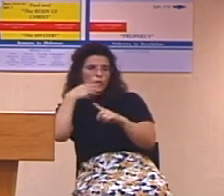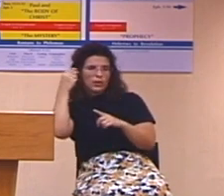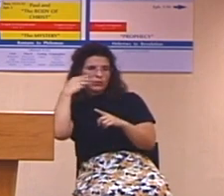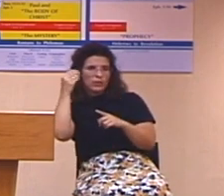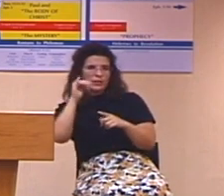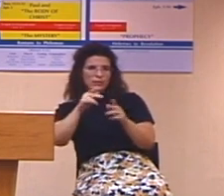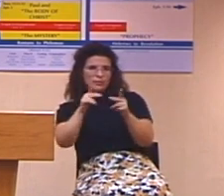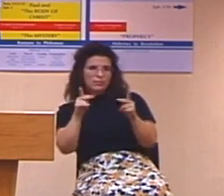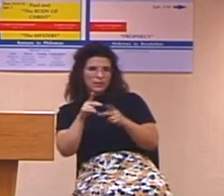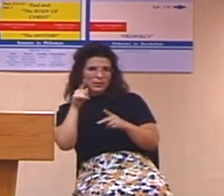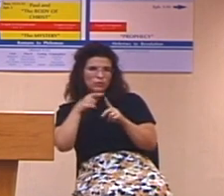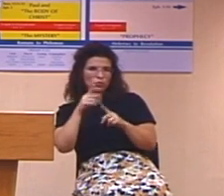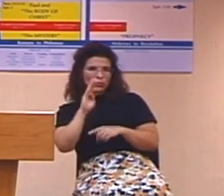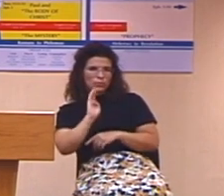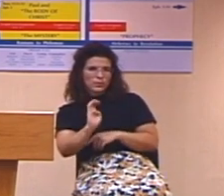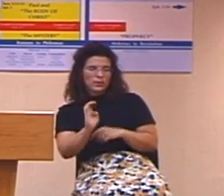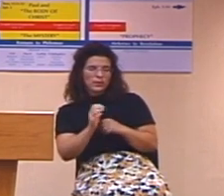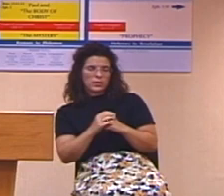that's the place to be.